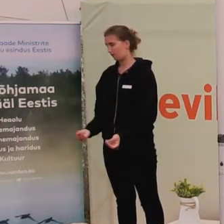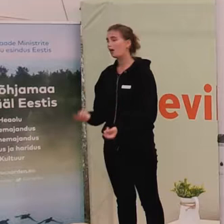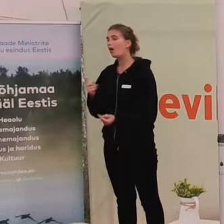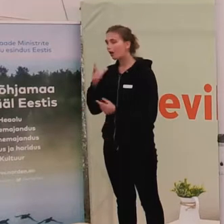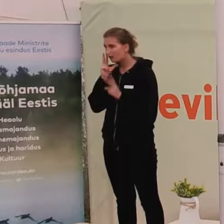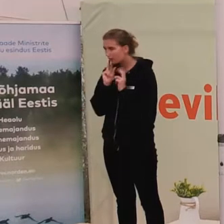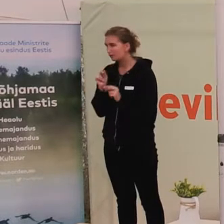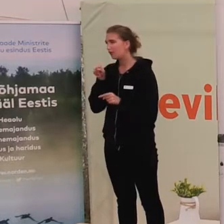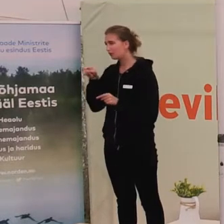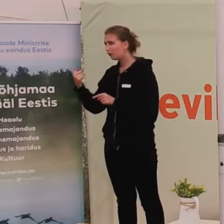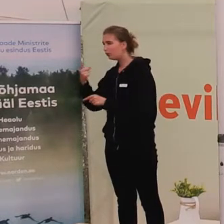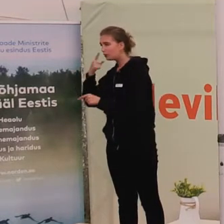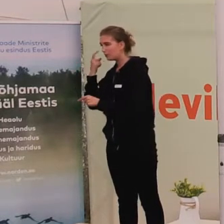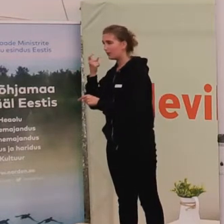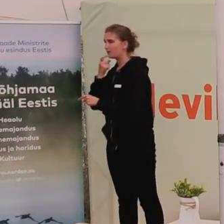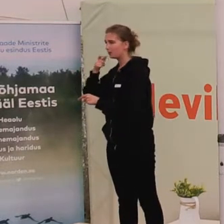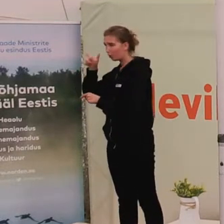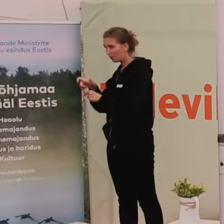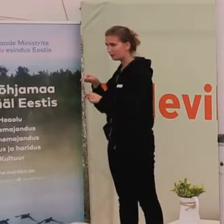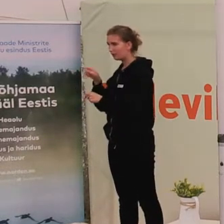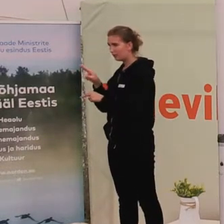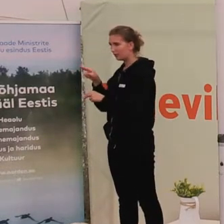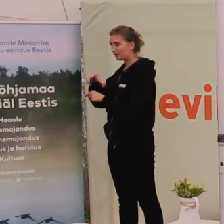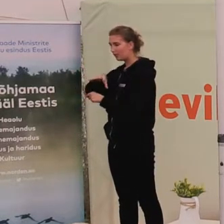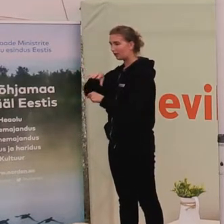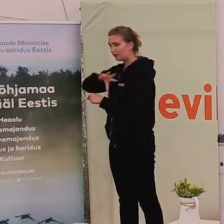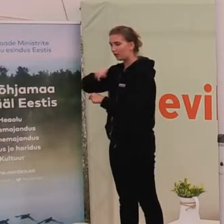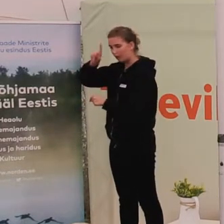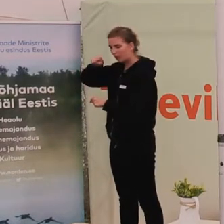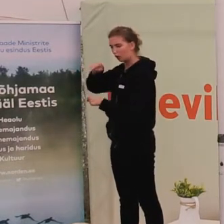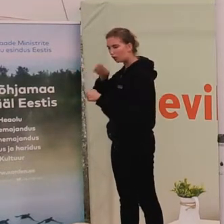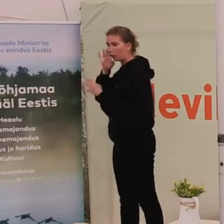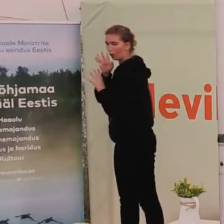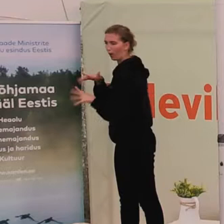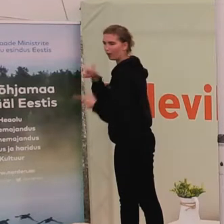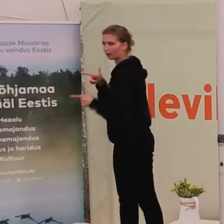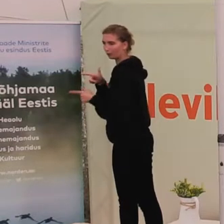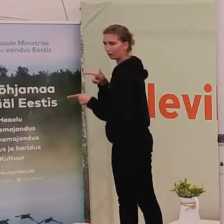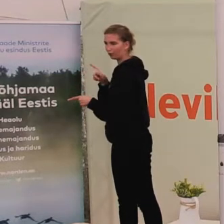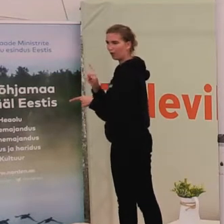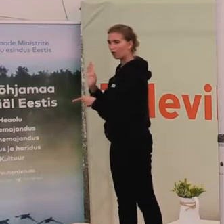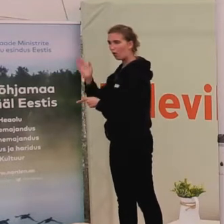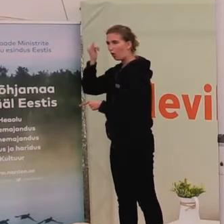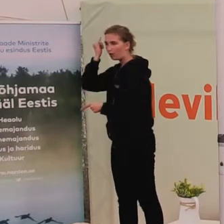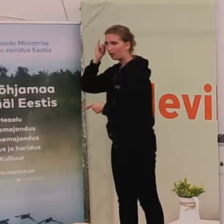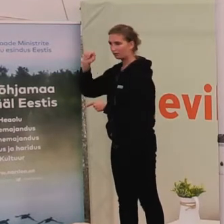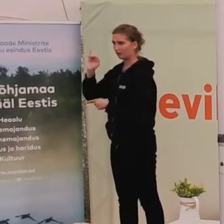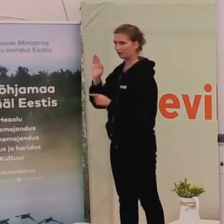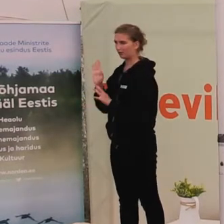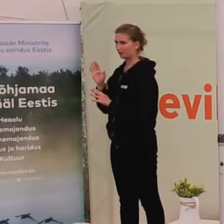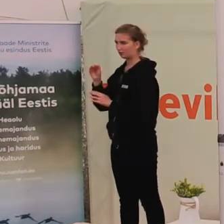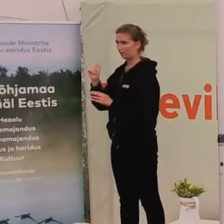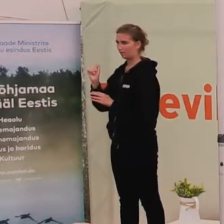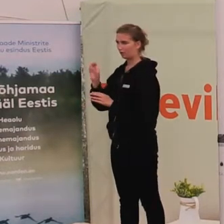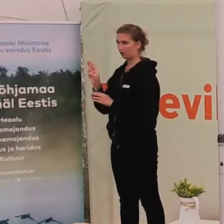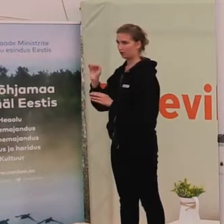true. He is the one guy in Finland who is known being a green, really green. But he's also, his many ideas are very fascistic ideas